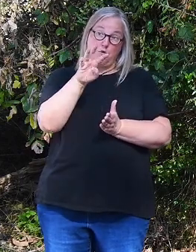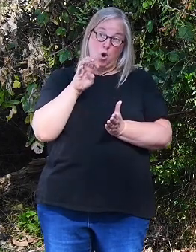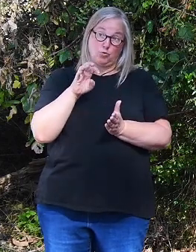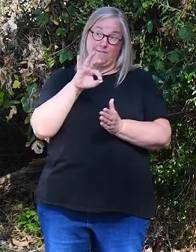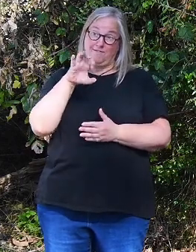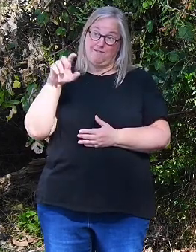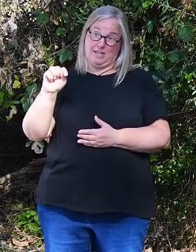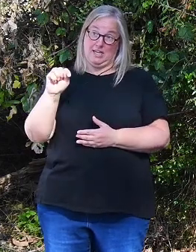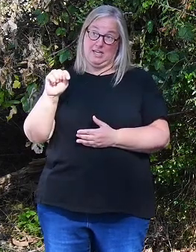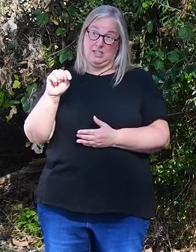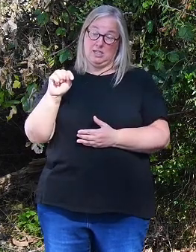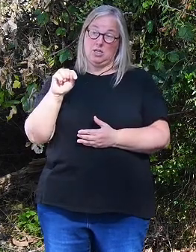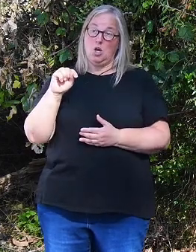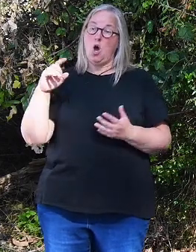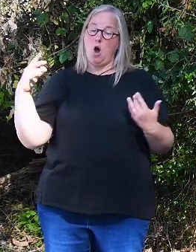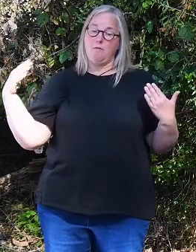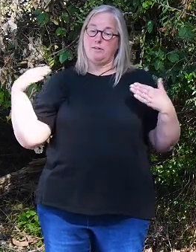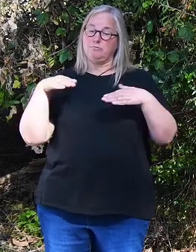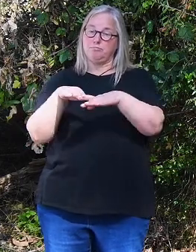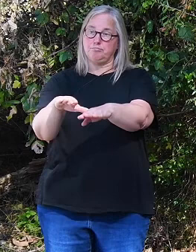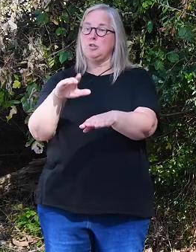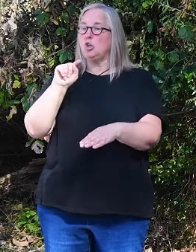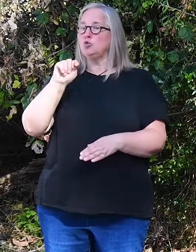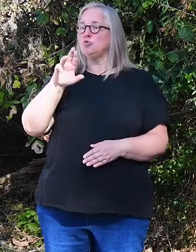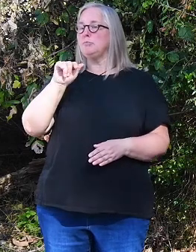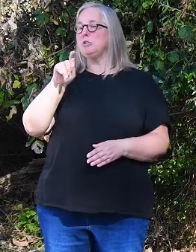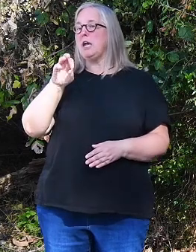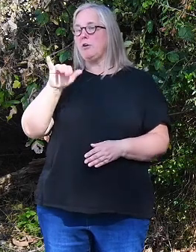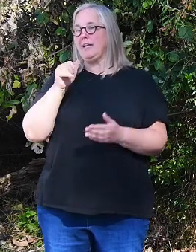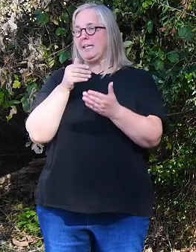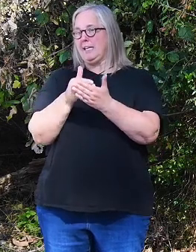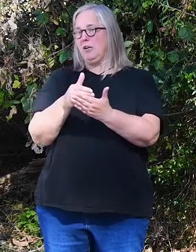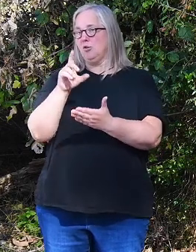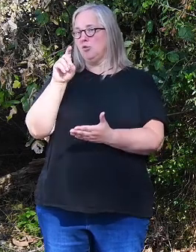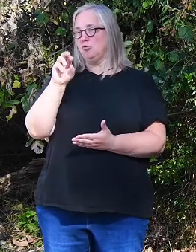2,400 feet of tributary near Dorsey Run.